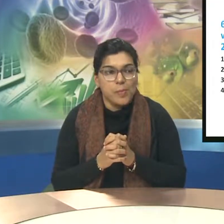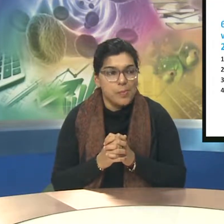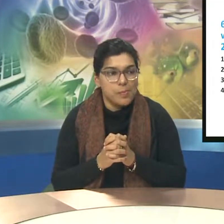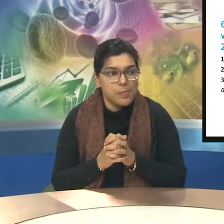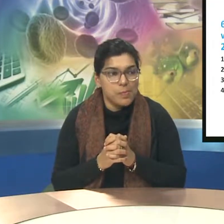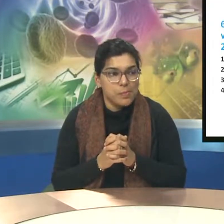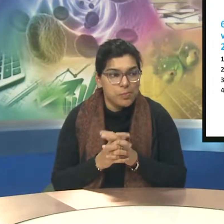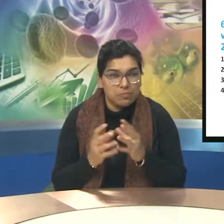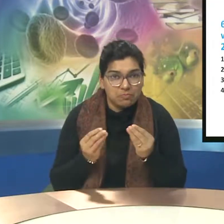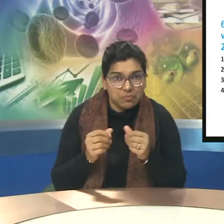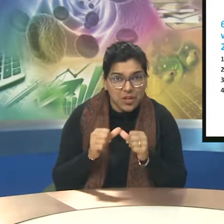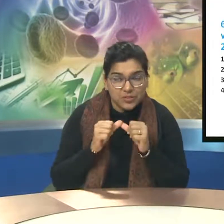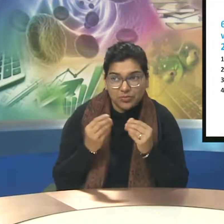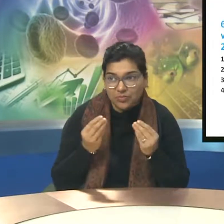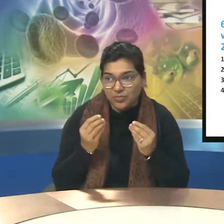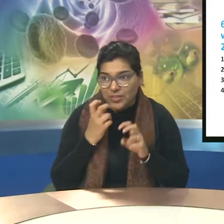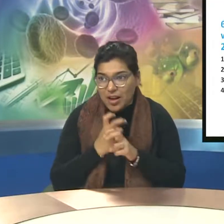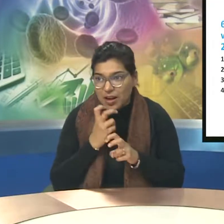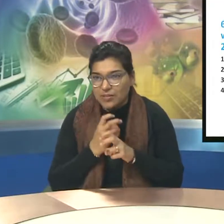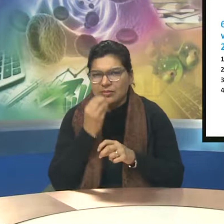What do you think is the